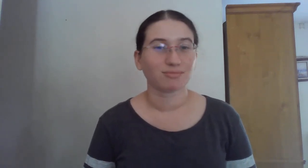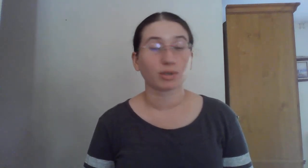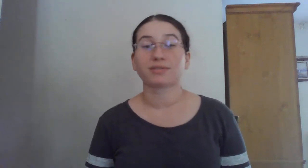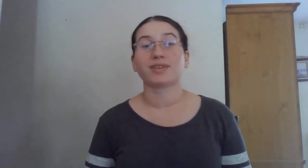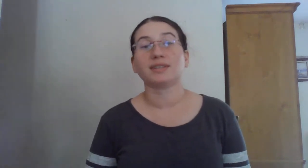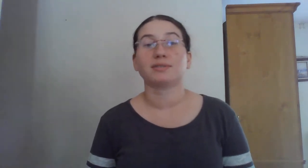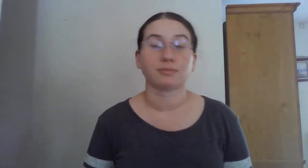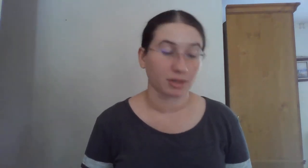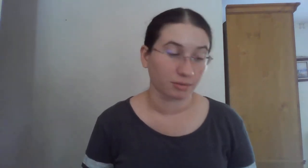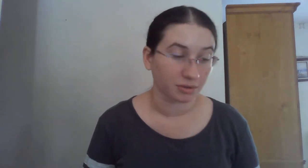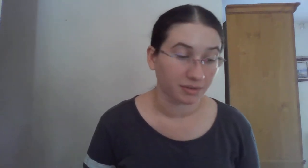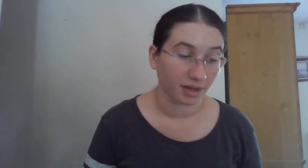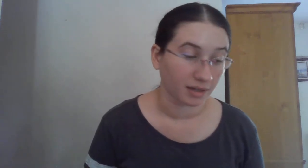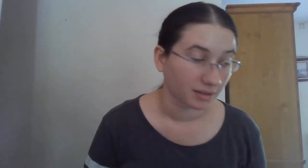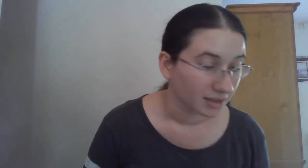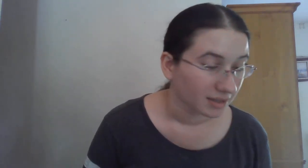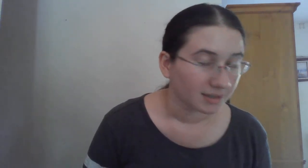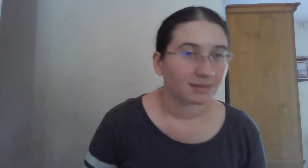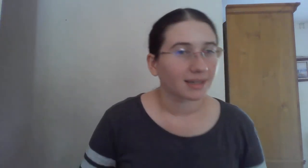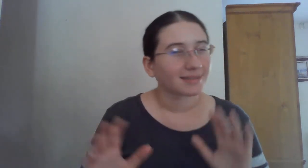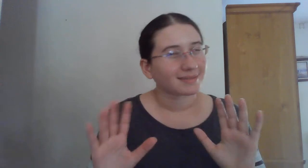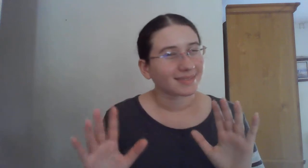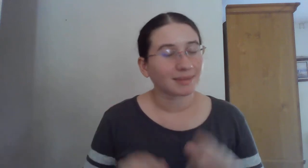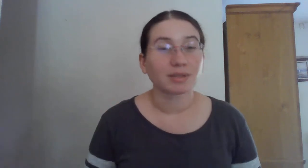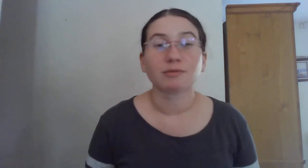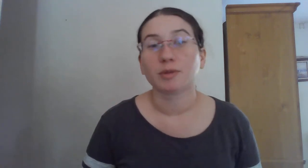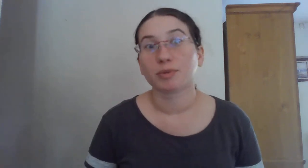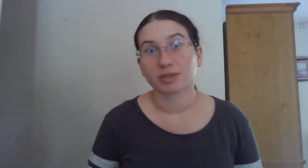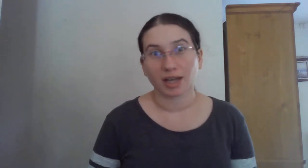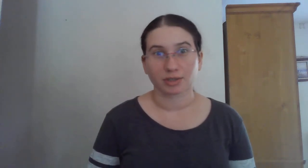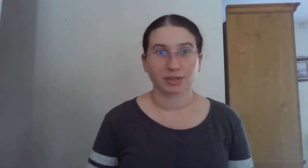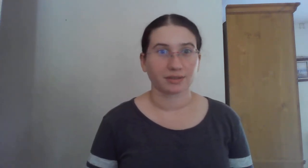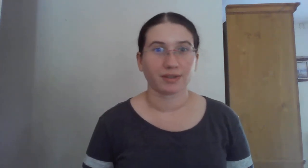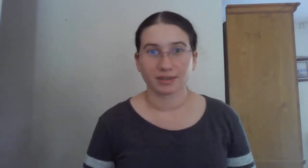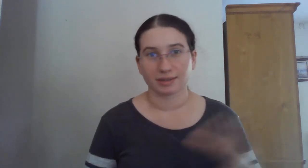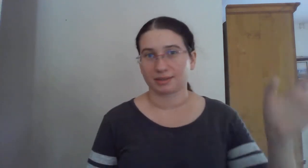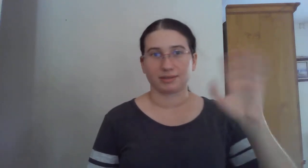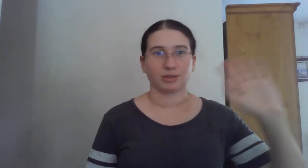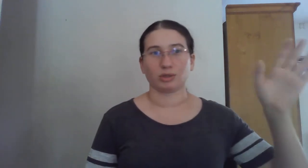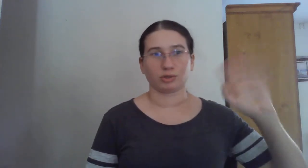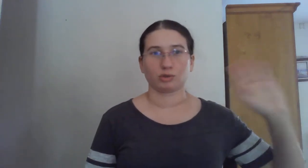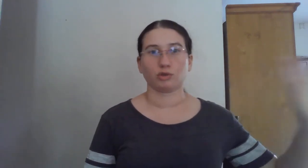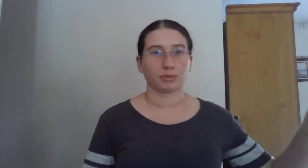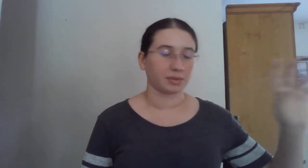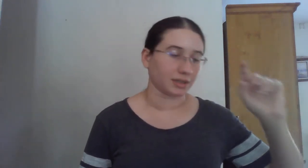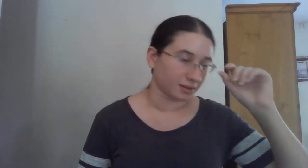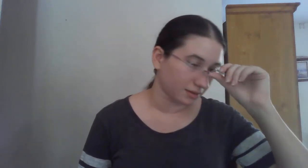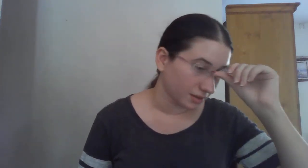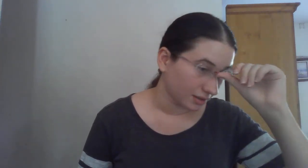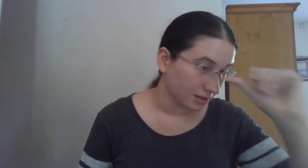Weird faces you make when you sign. Sometimes people exaggerate the faces on you look super weird.